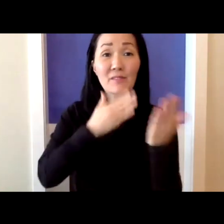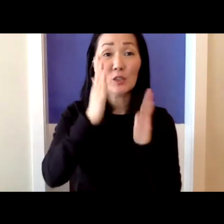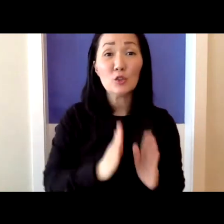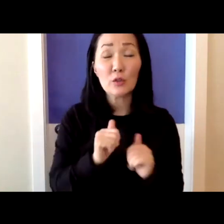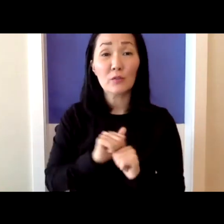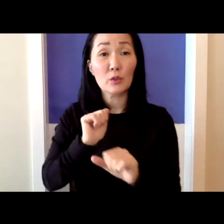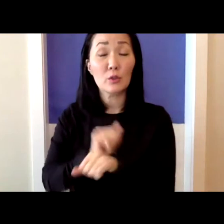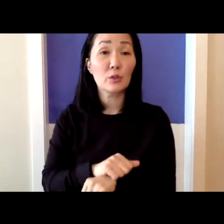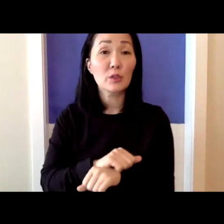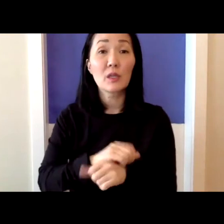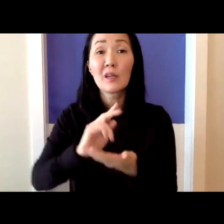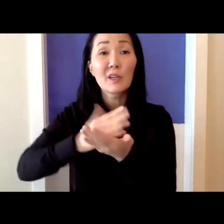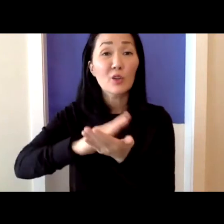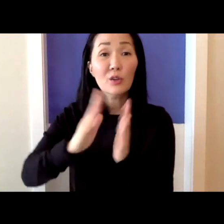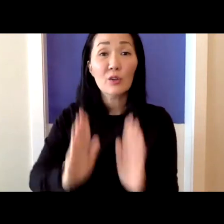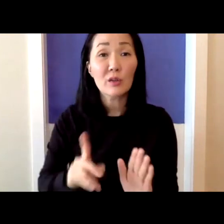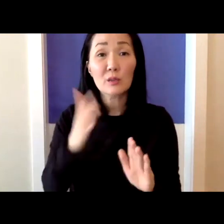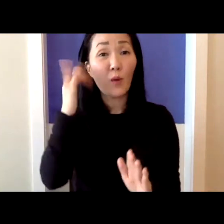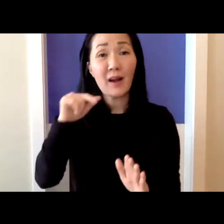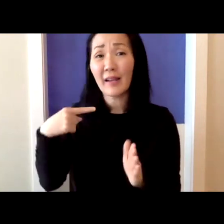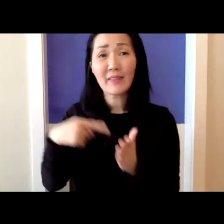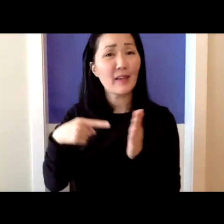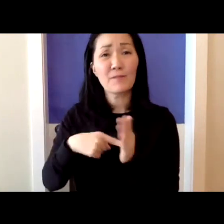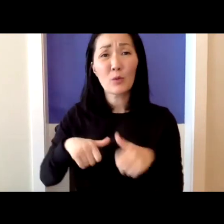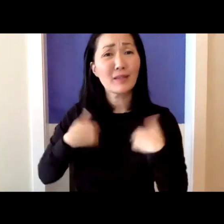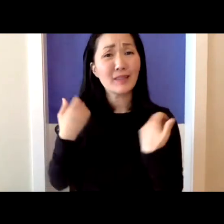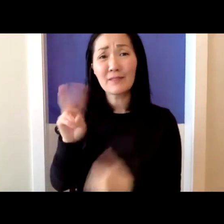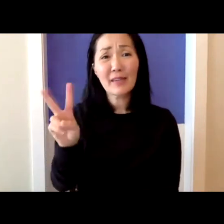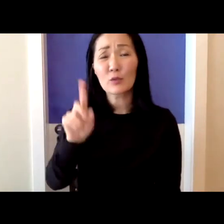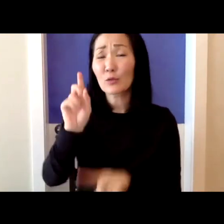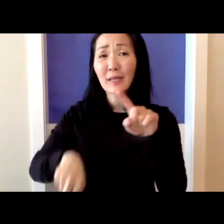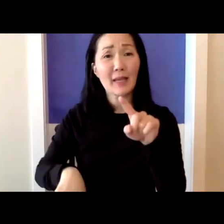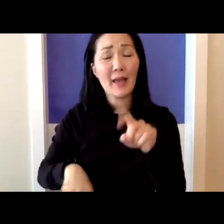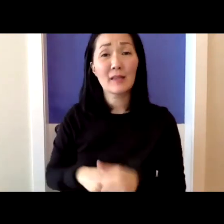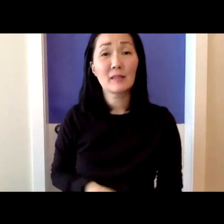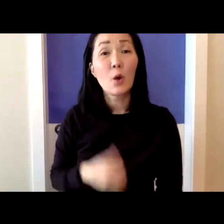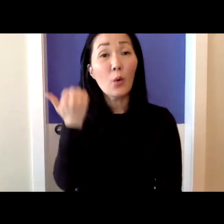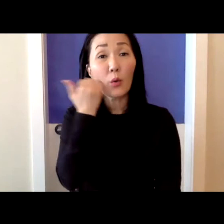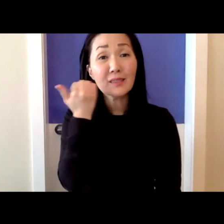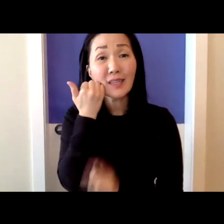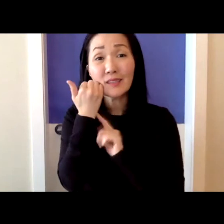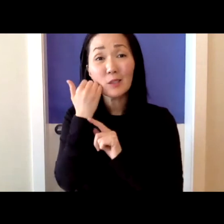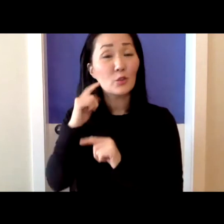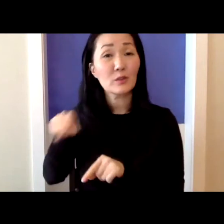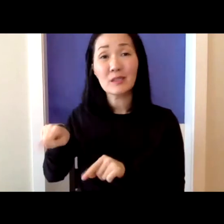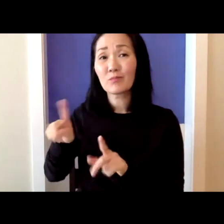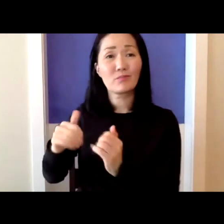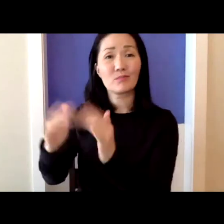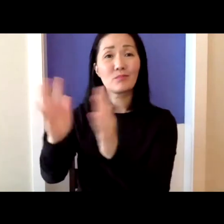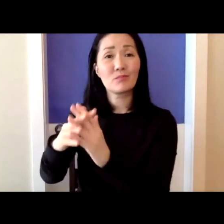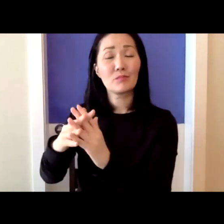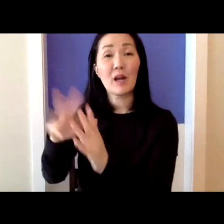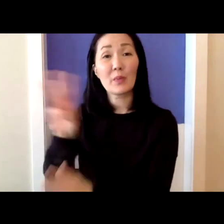live downtown. I've heard of dentistry grads who are told not to set up in the west side because their dental assistants have to come in